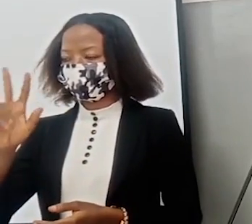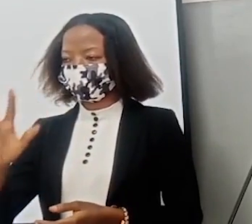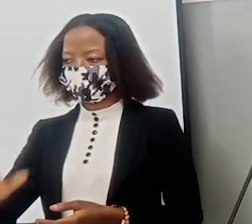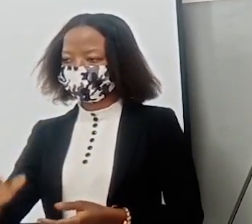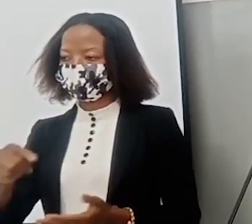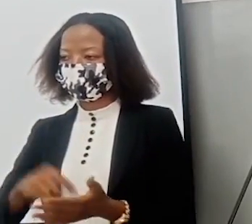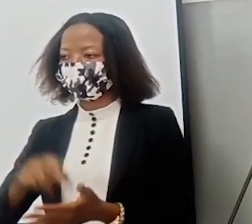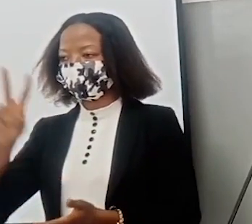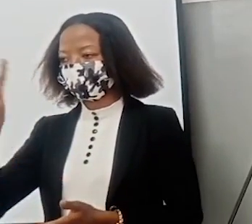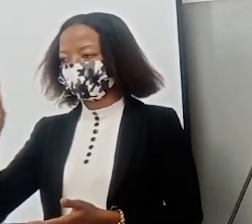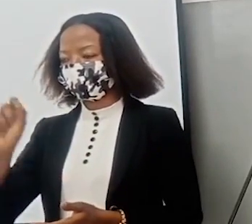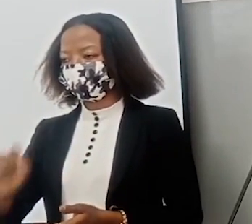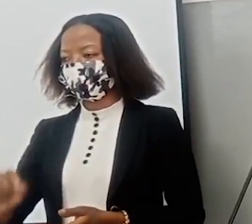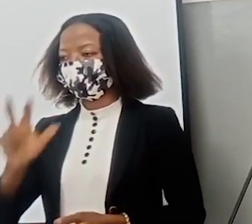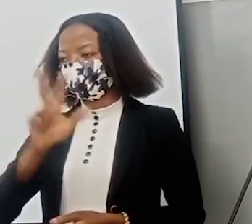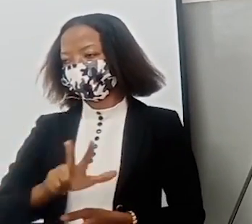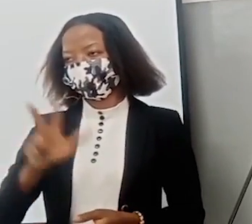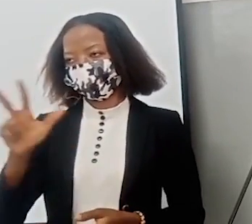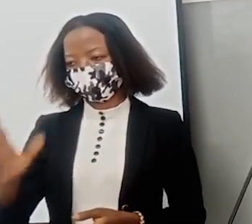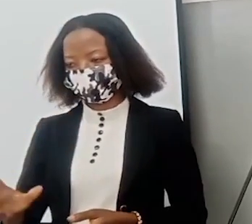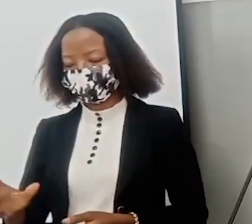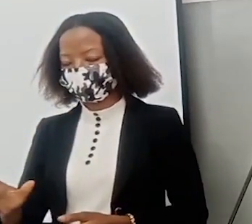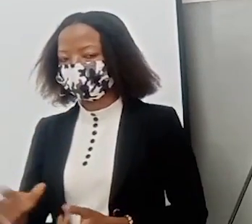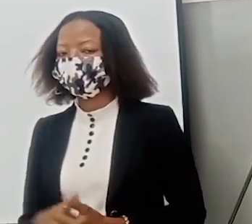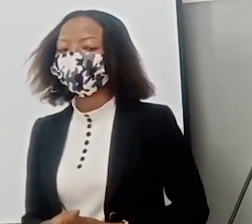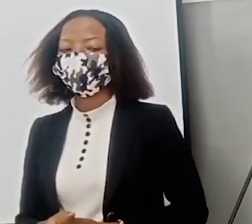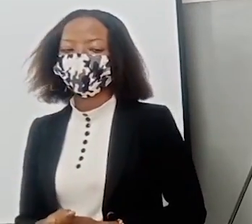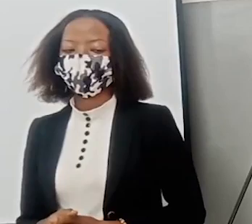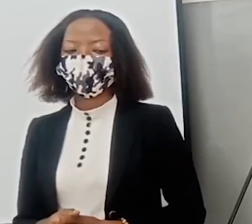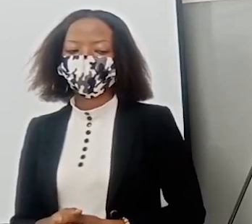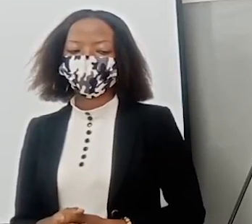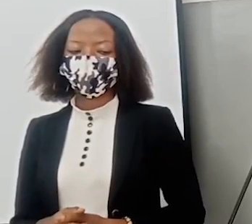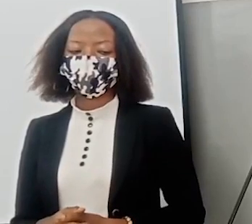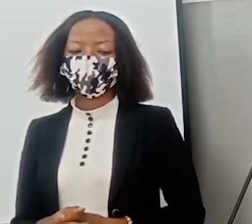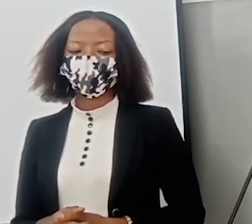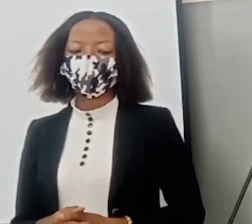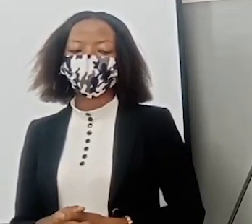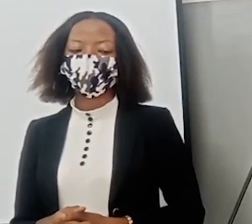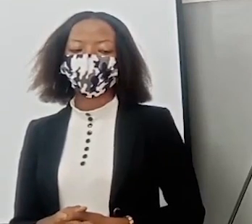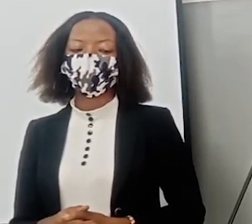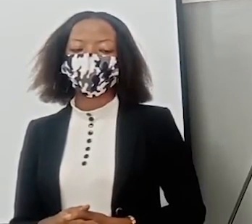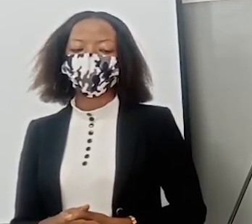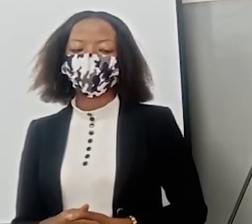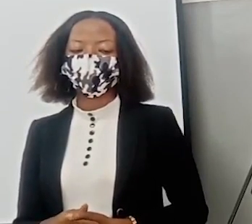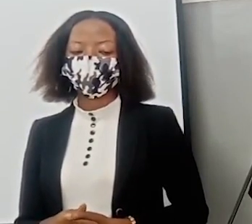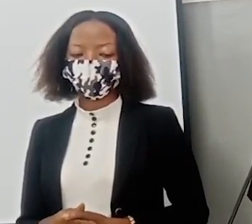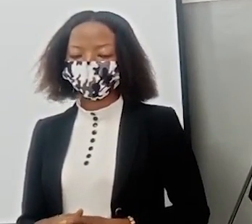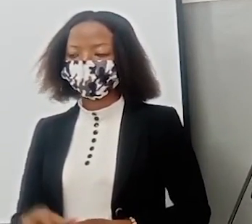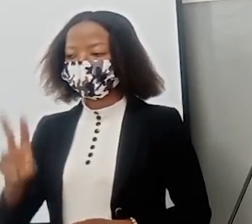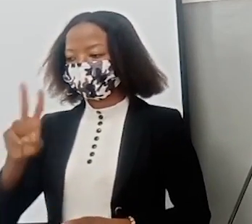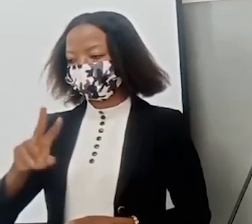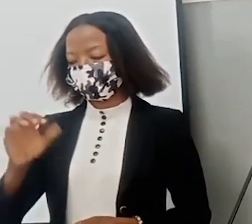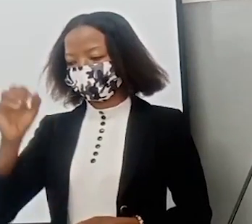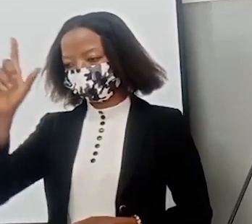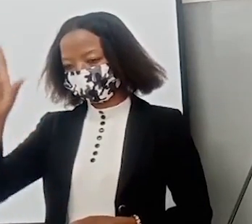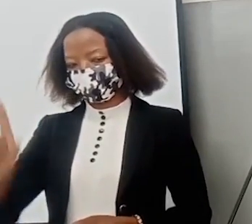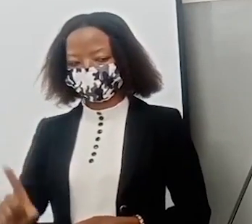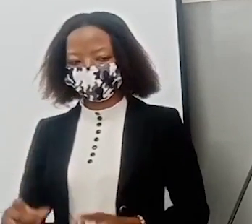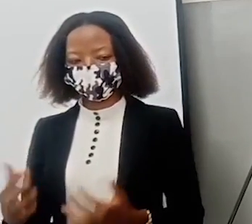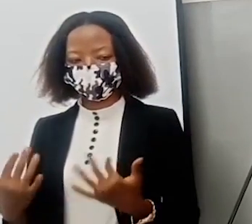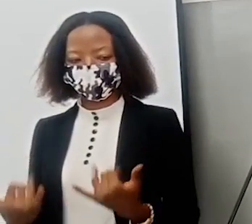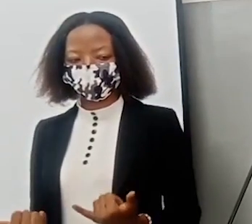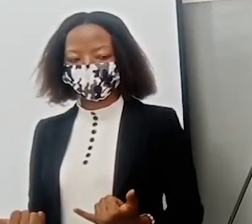to 233 cases weekly, a further 20% decrease. As we